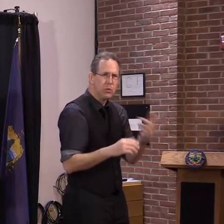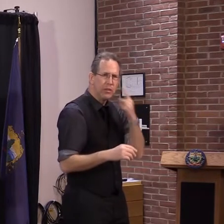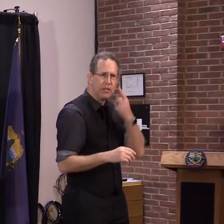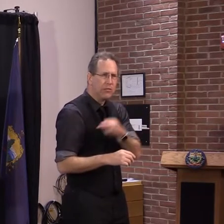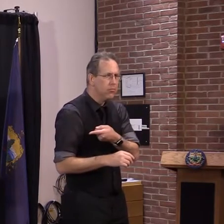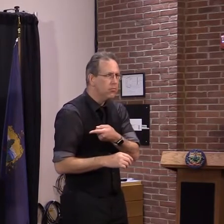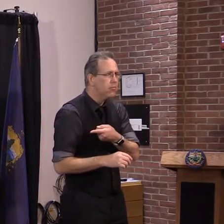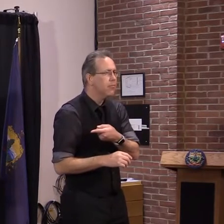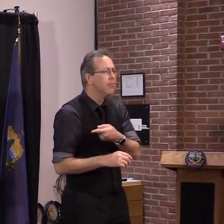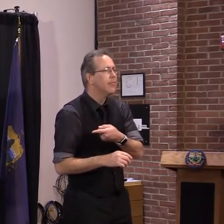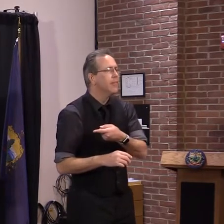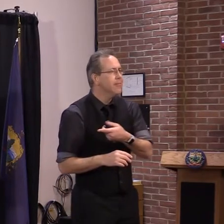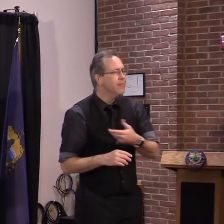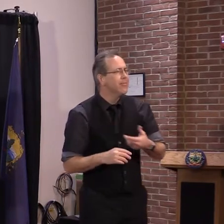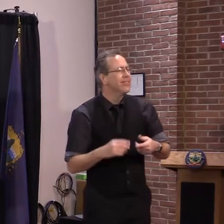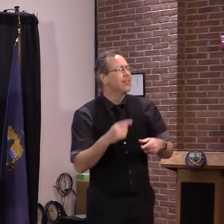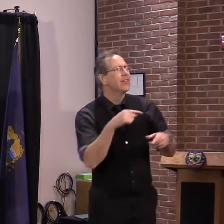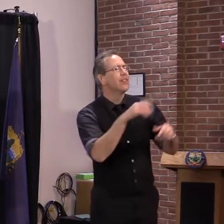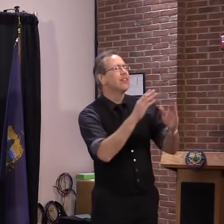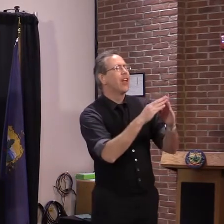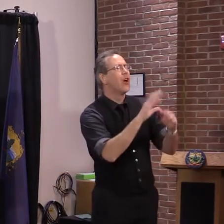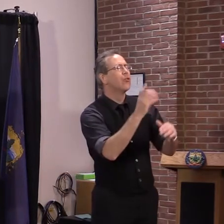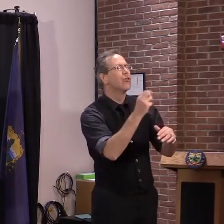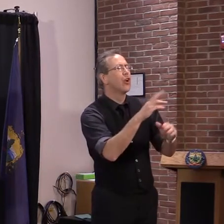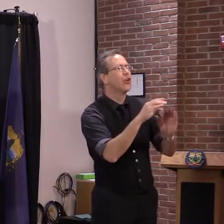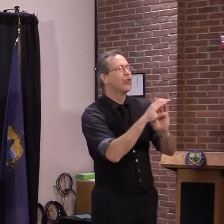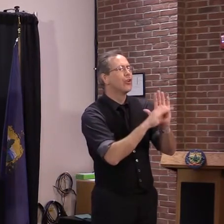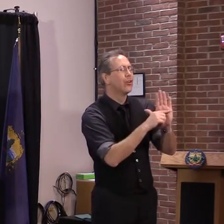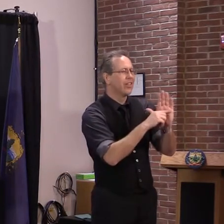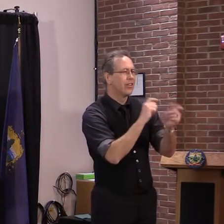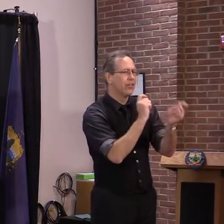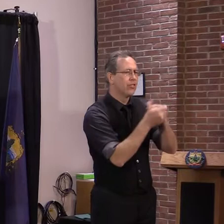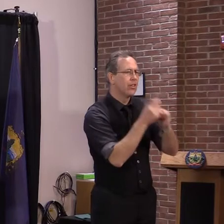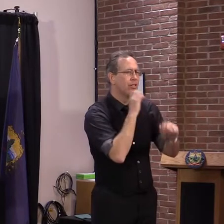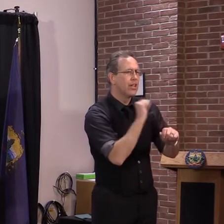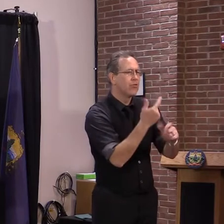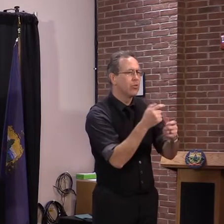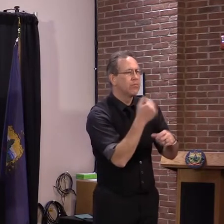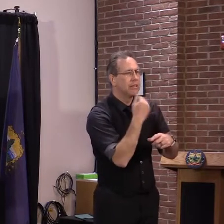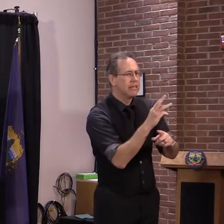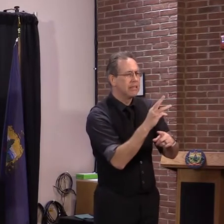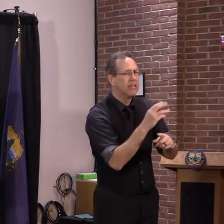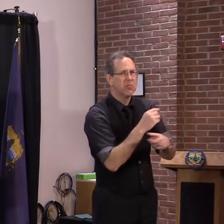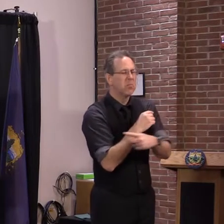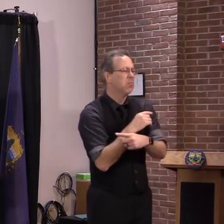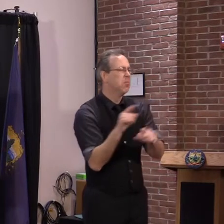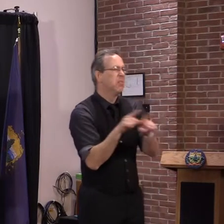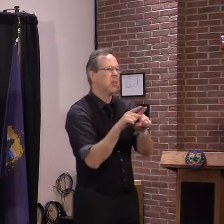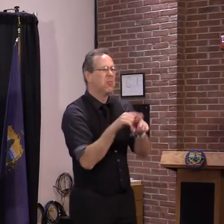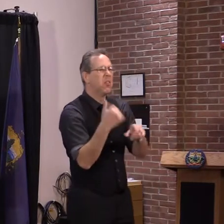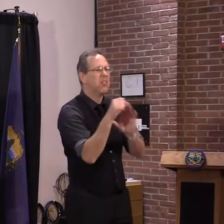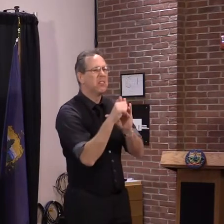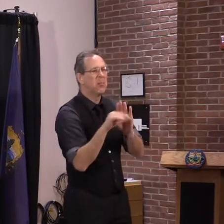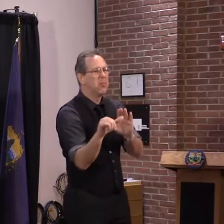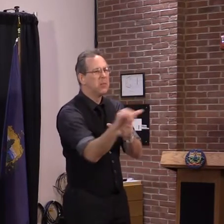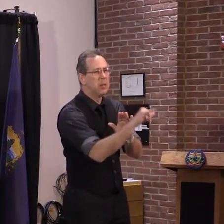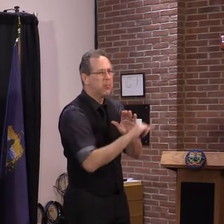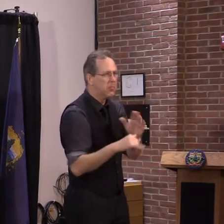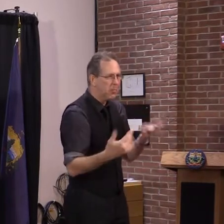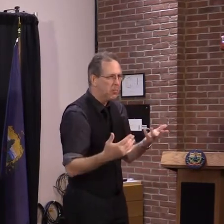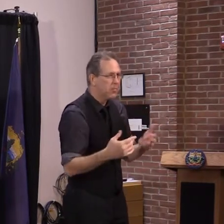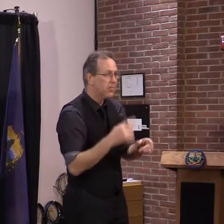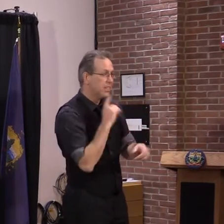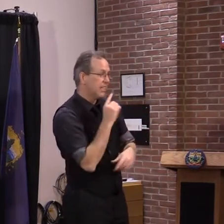I just think it should be consistent throughout Vermont. So if we're going to allow 16 and